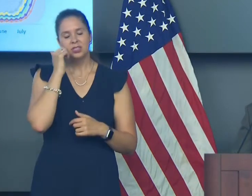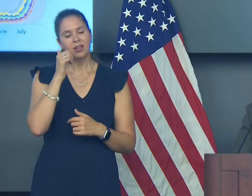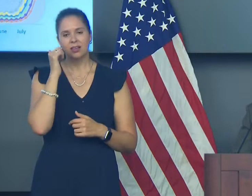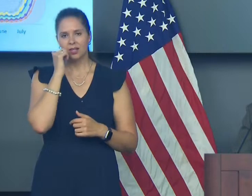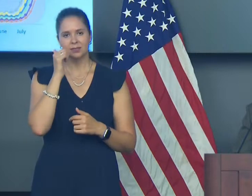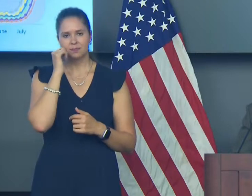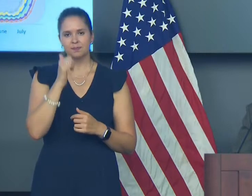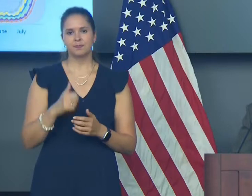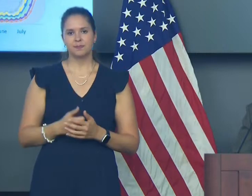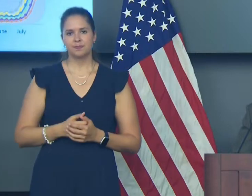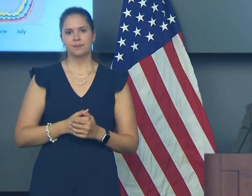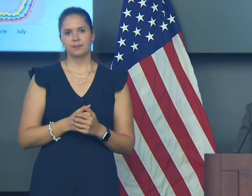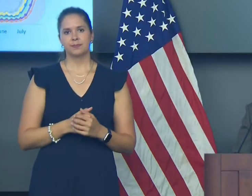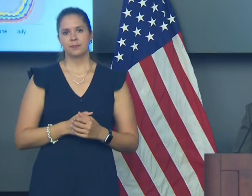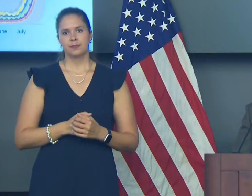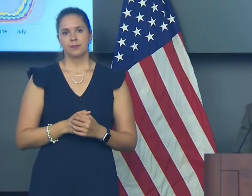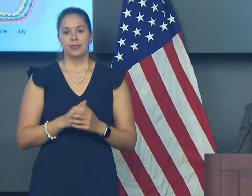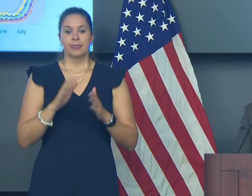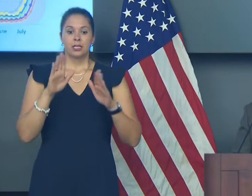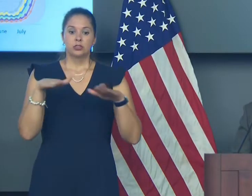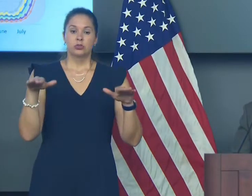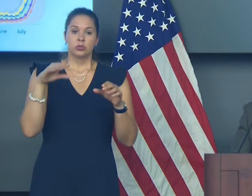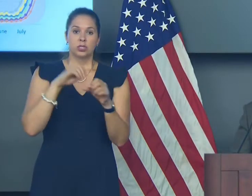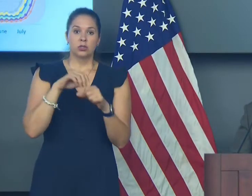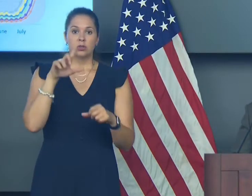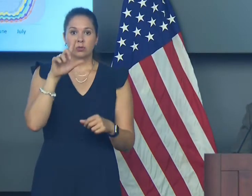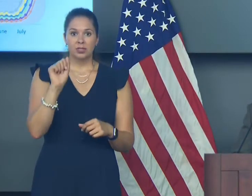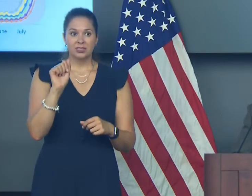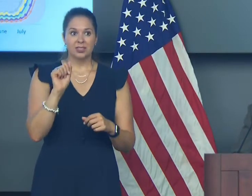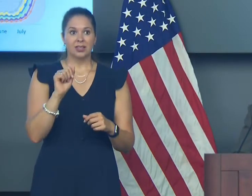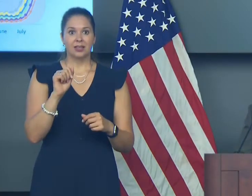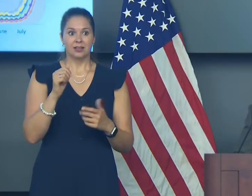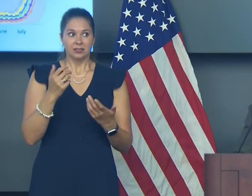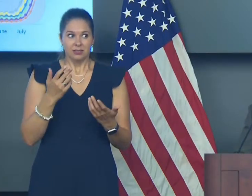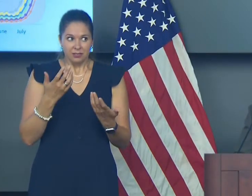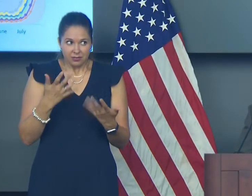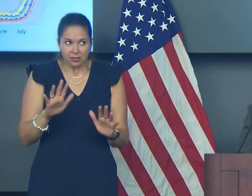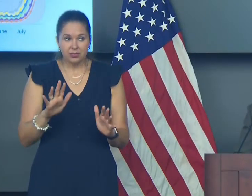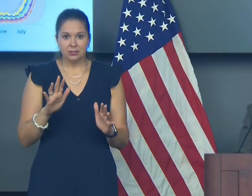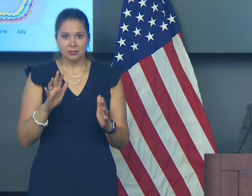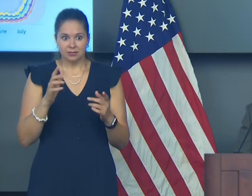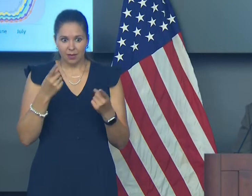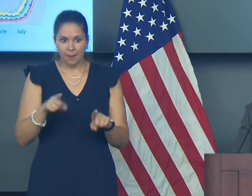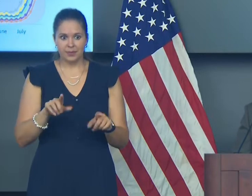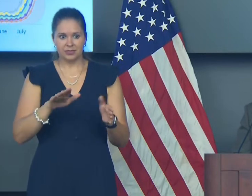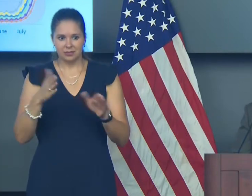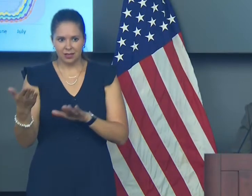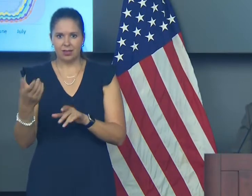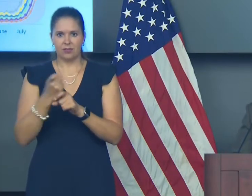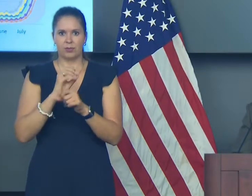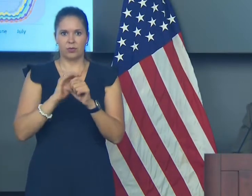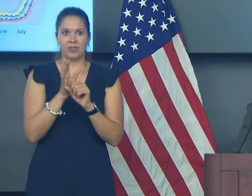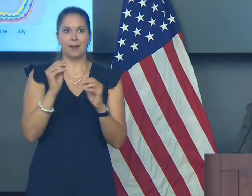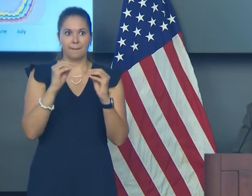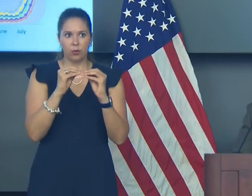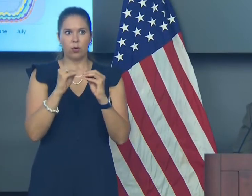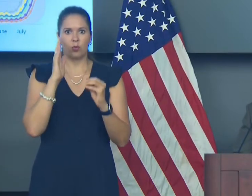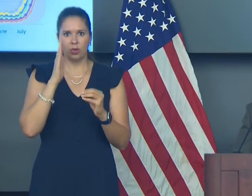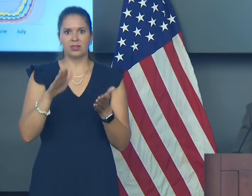day-to-day basis. Children in Louisiana have died of COVID, and more, unfortunately, will